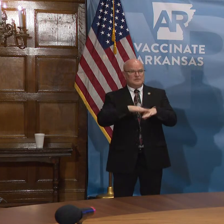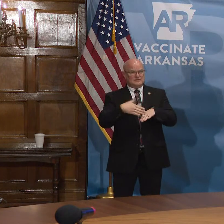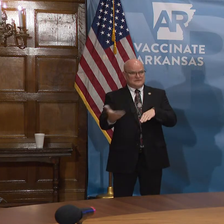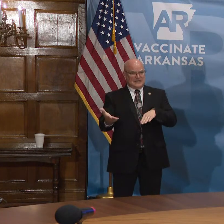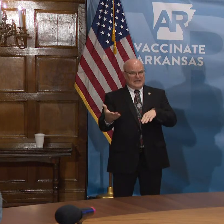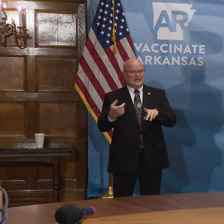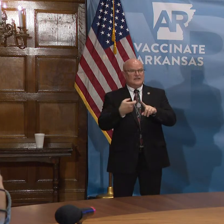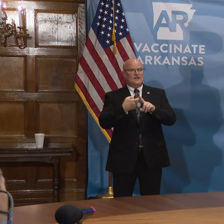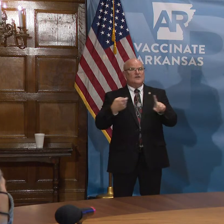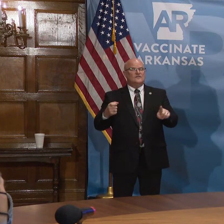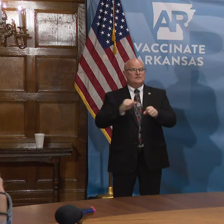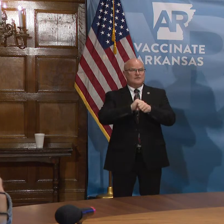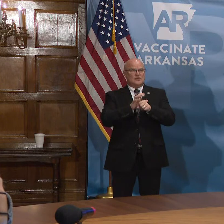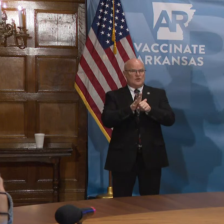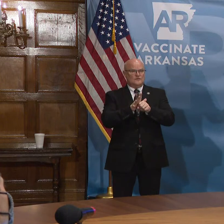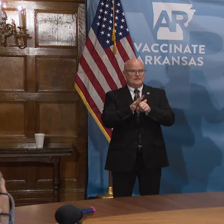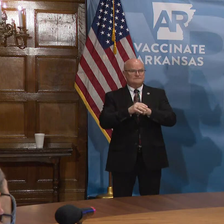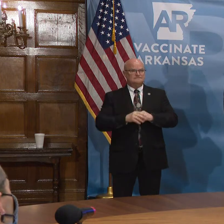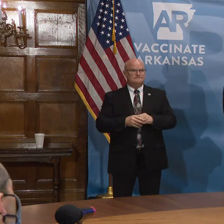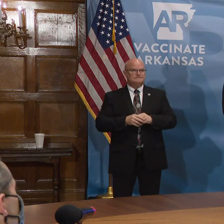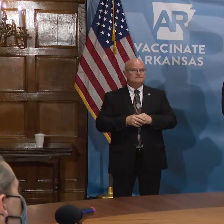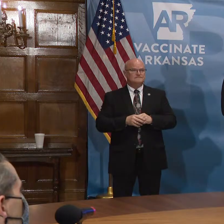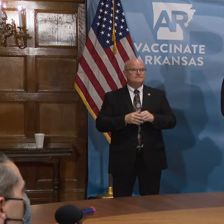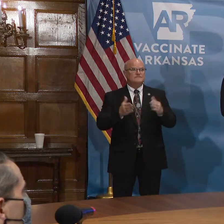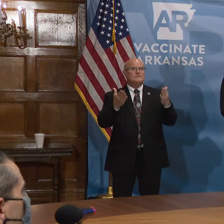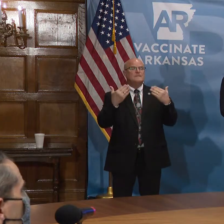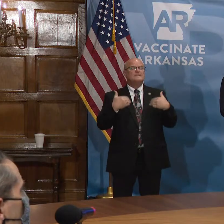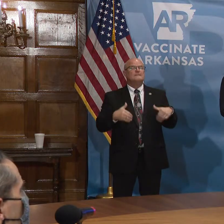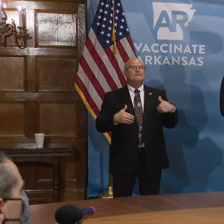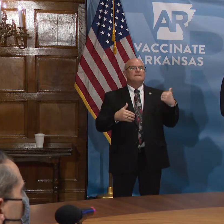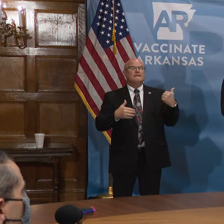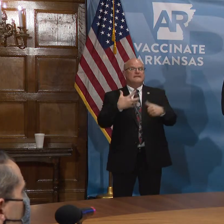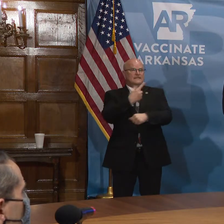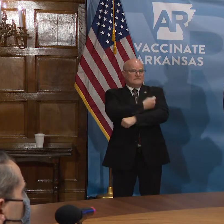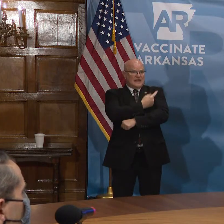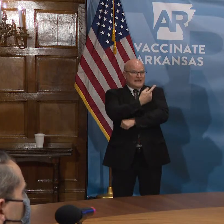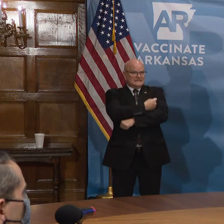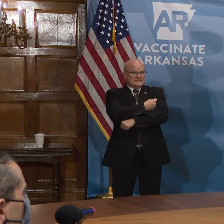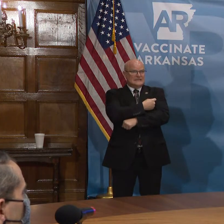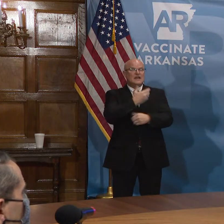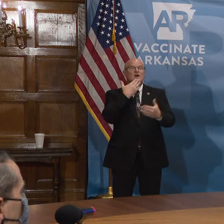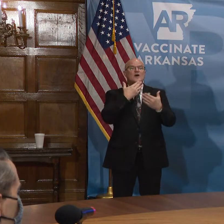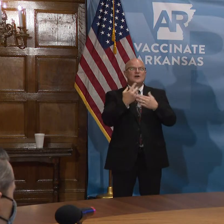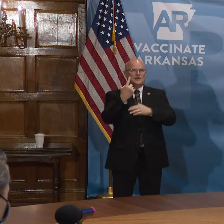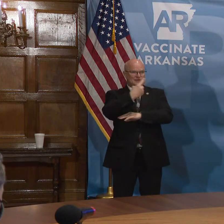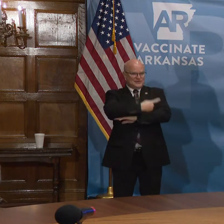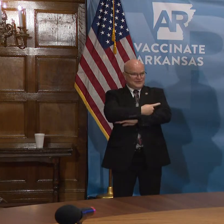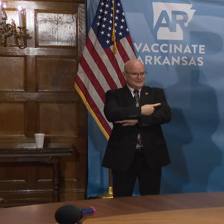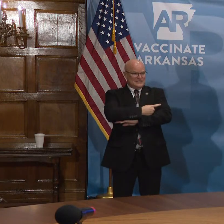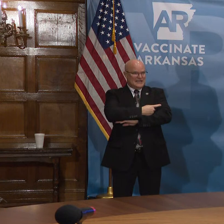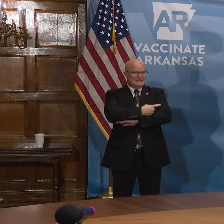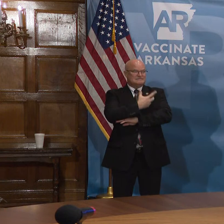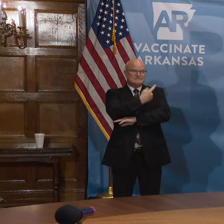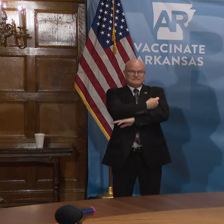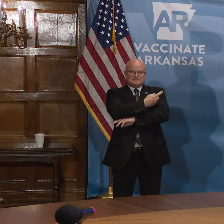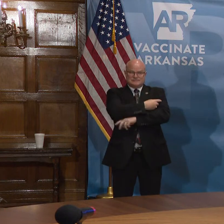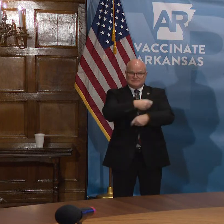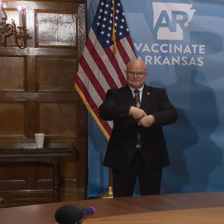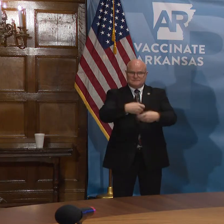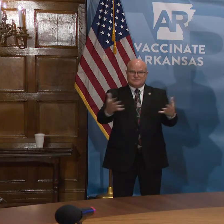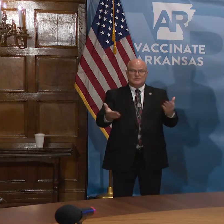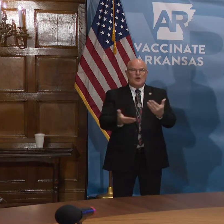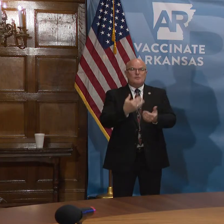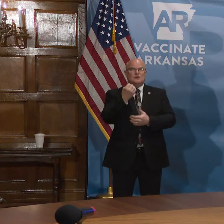died from COVID. You go to the vaccines, so we had a good day of getting vaccines out of